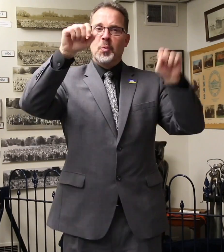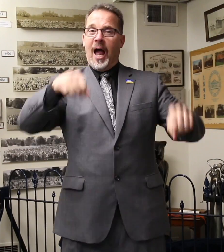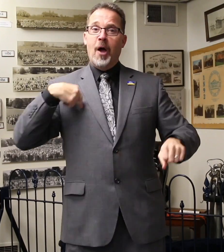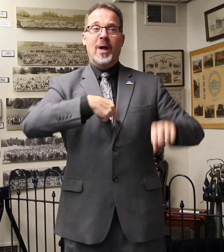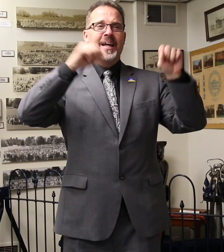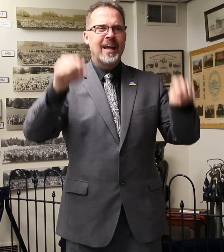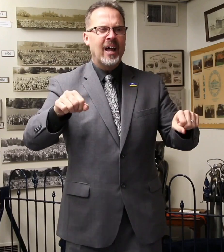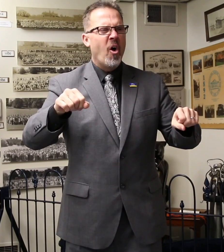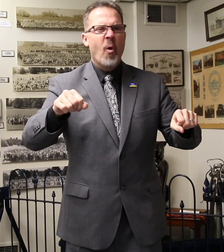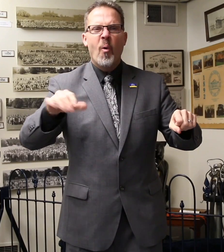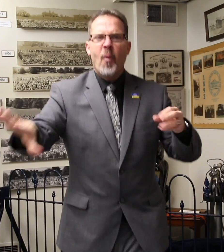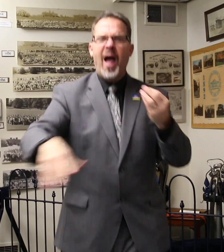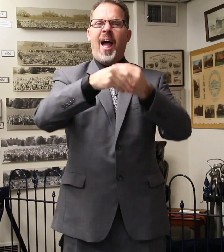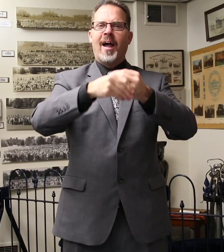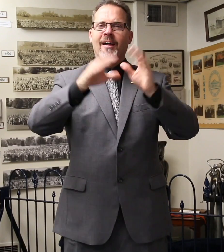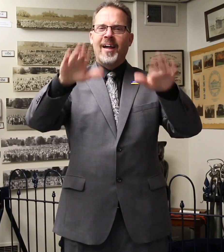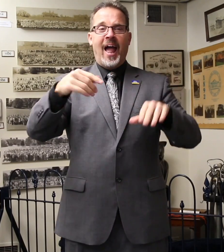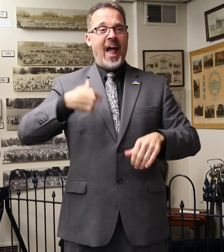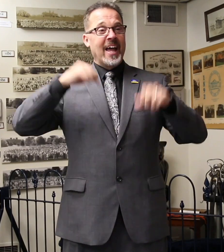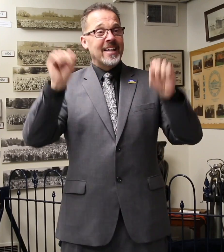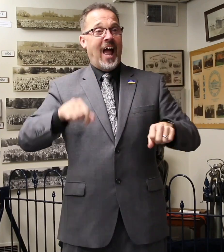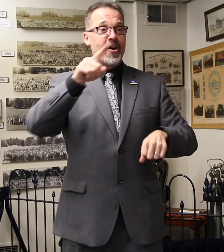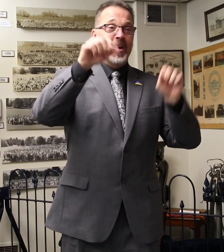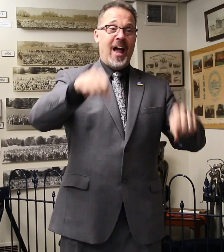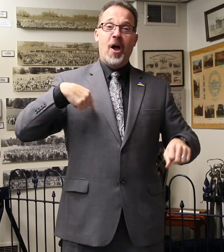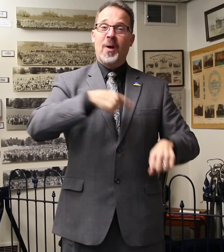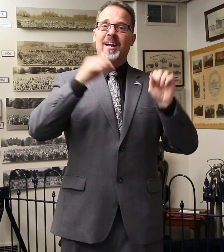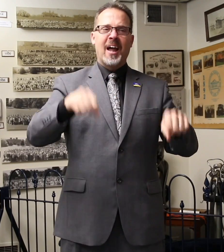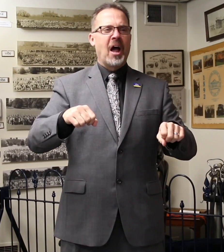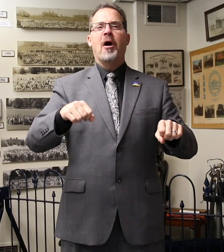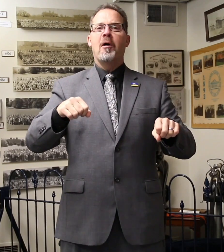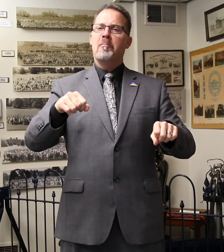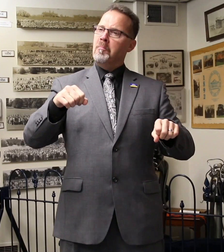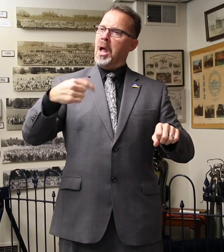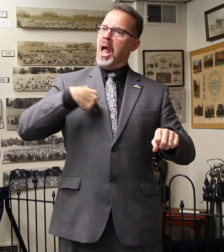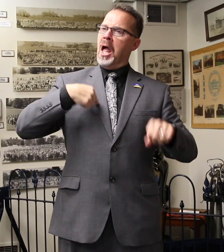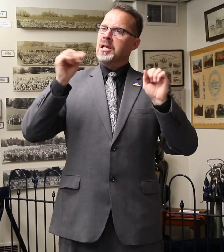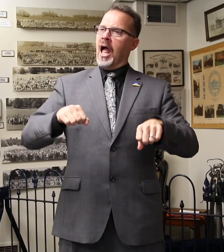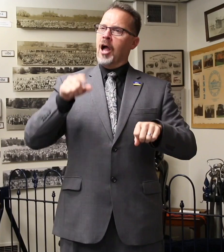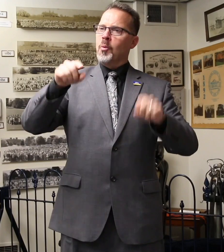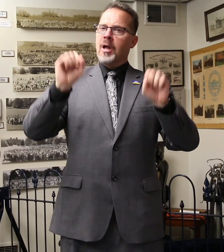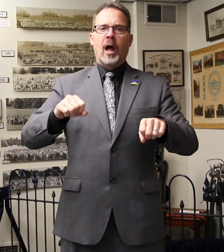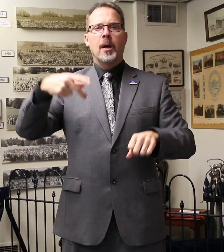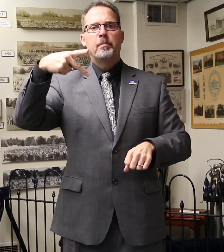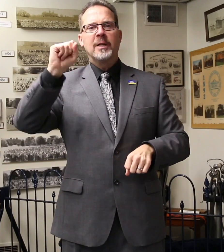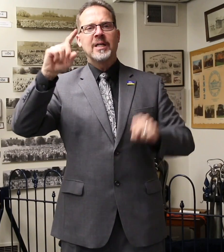can be, and I thought that that applies to PSD as well. And I'm actually changing it from I can, you can, we can to I can,